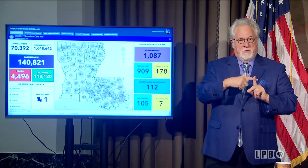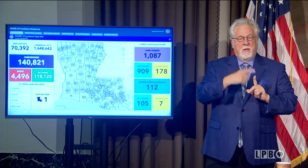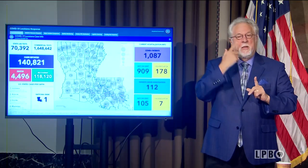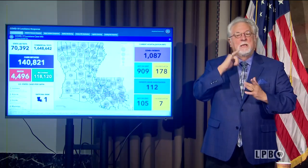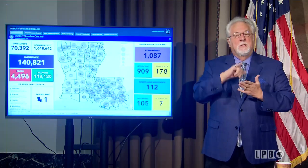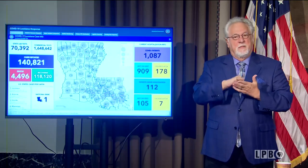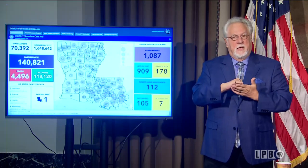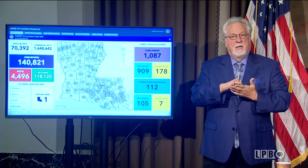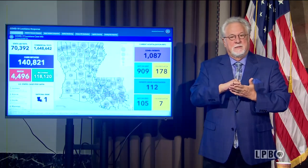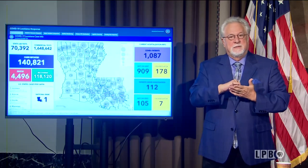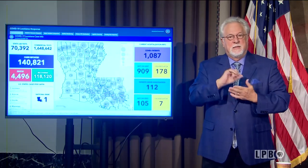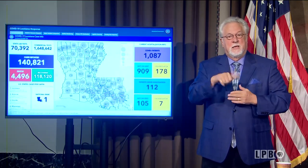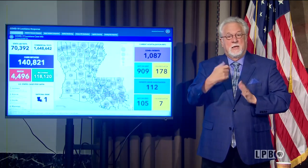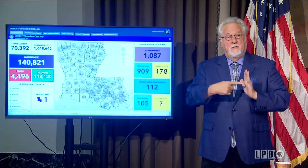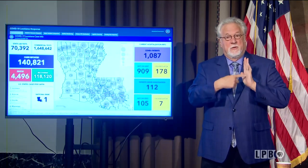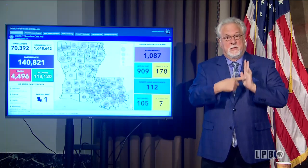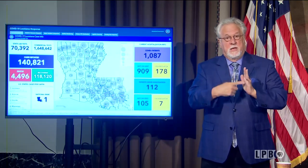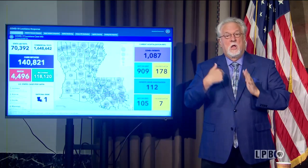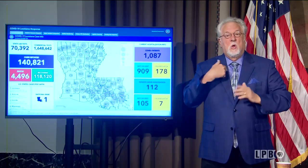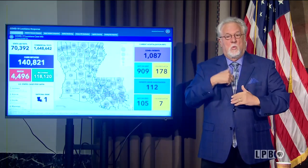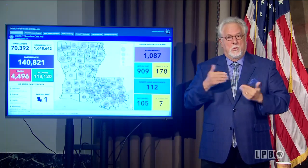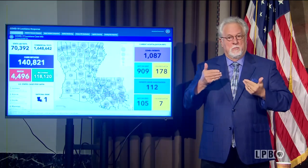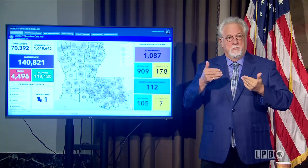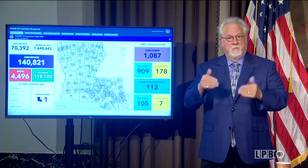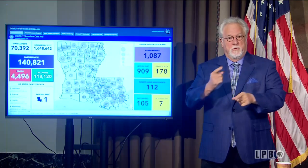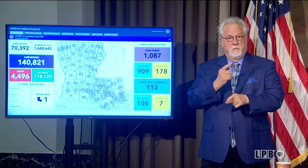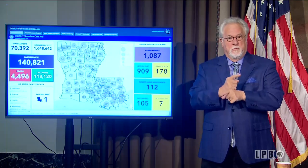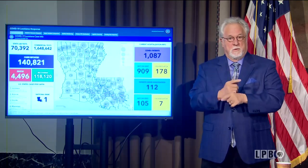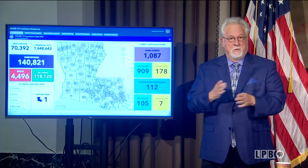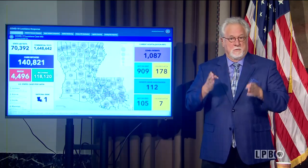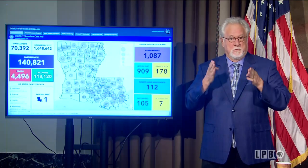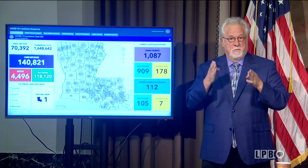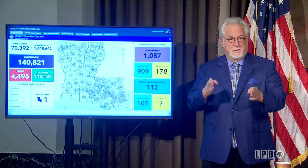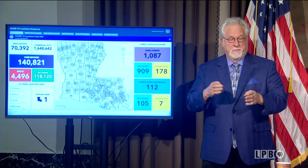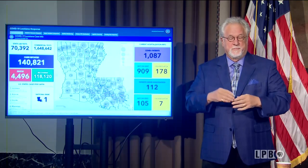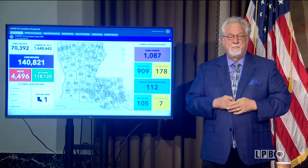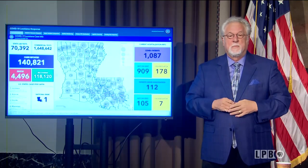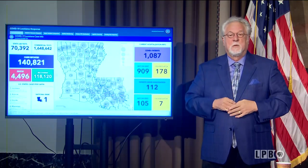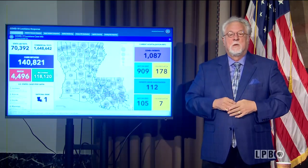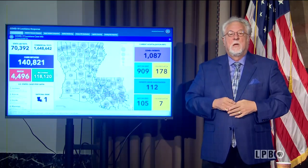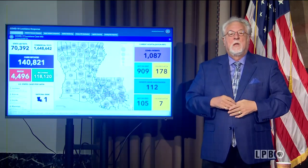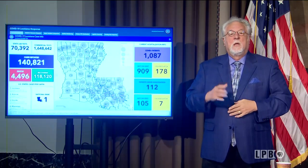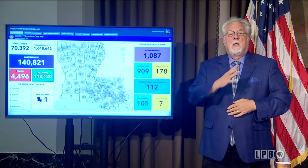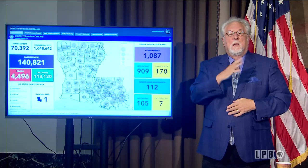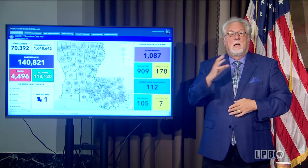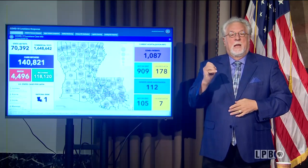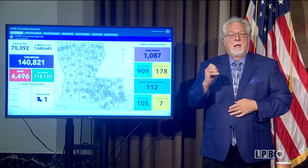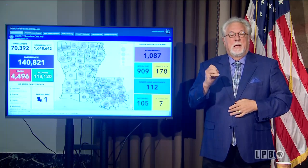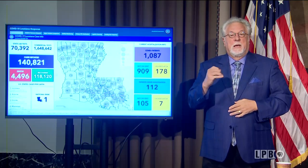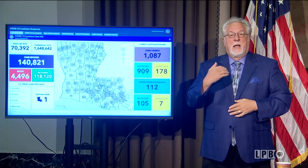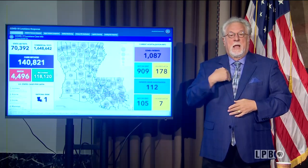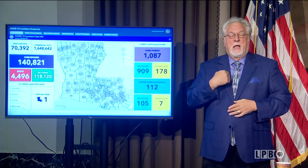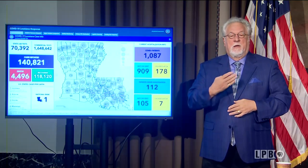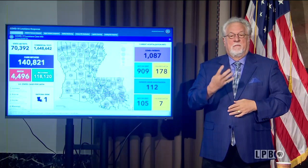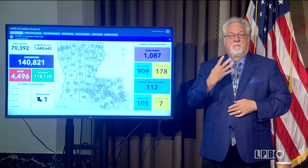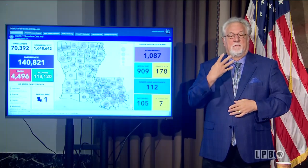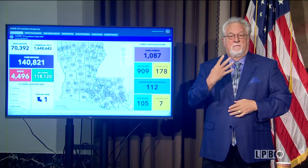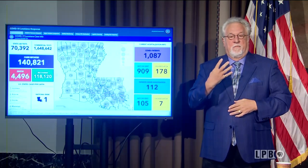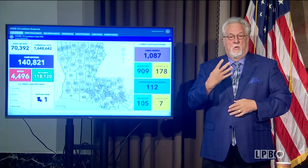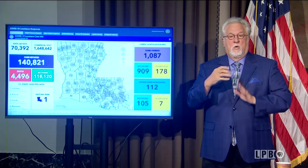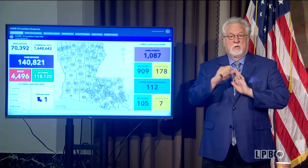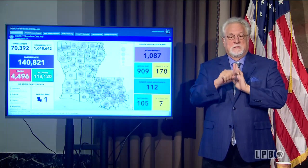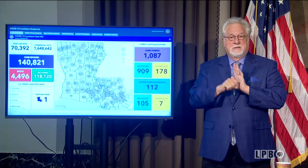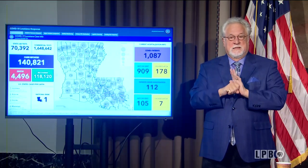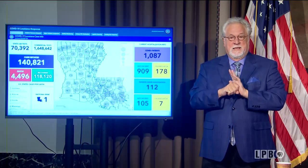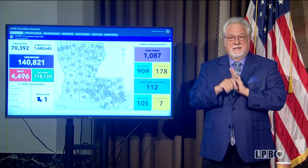that is another indication that we are moving in the right direction. And I can tell you that we have 4 of the